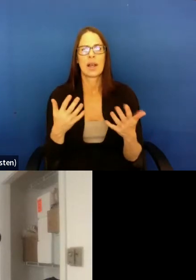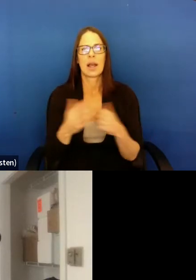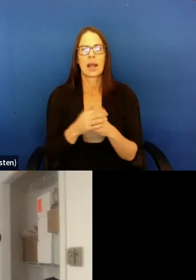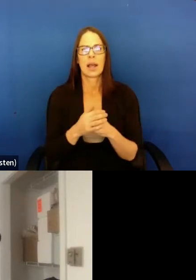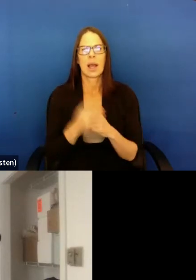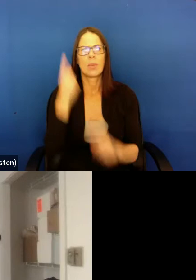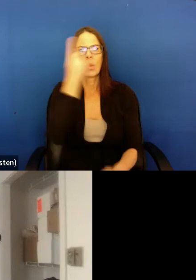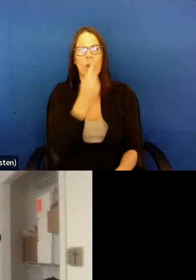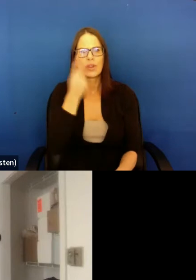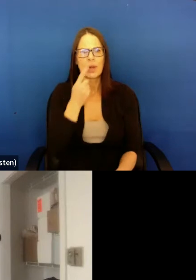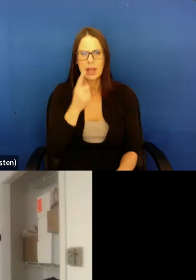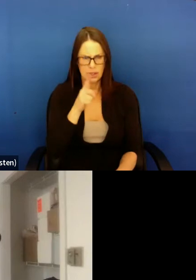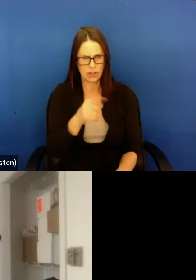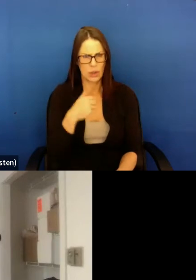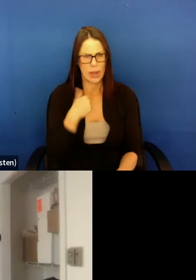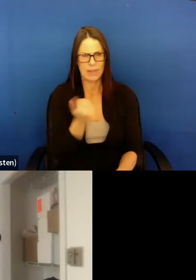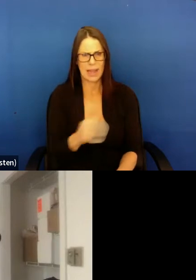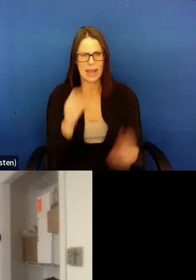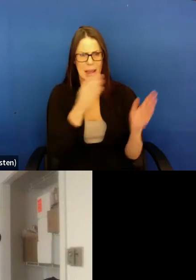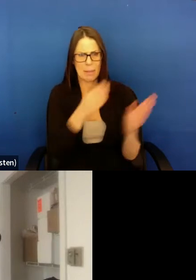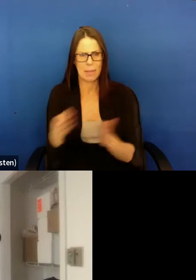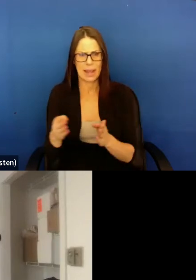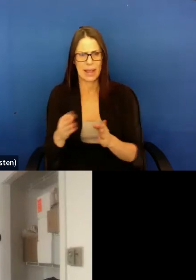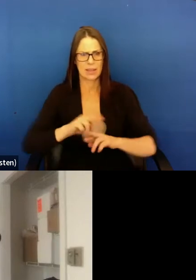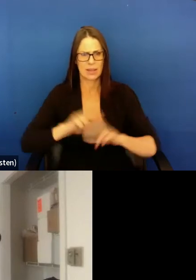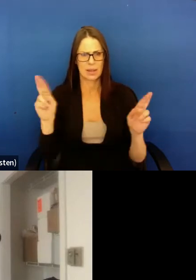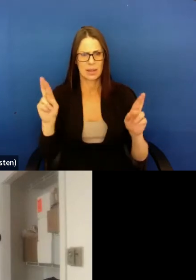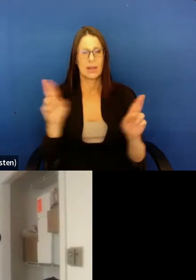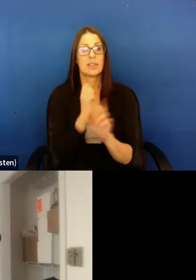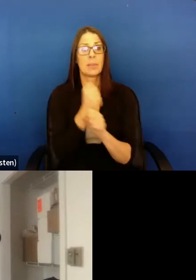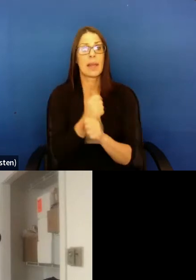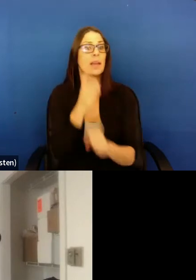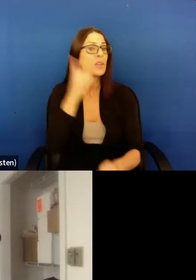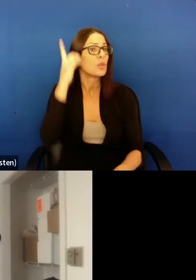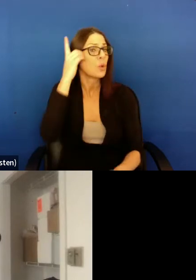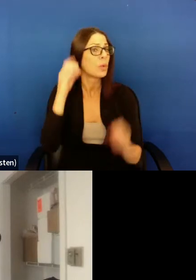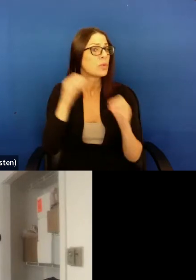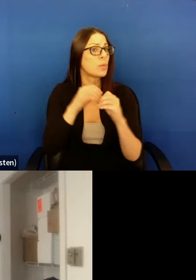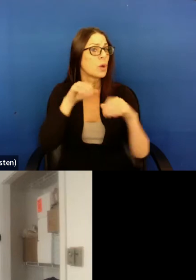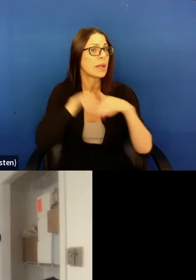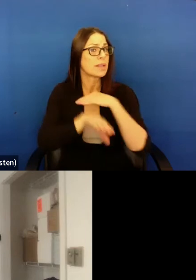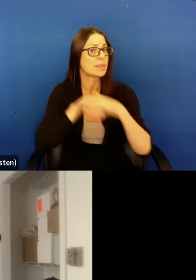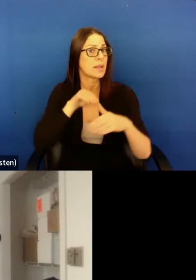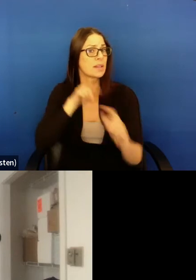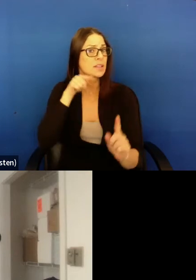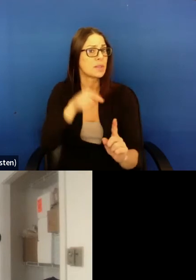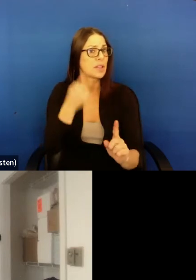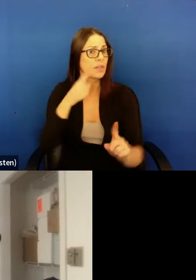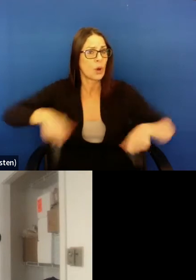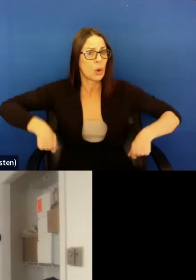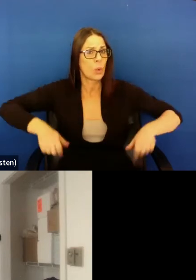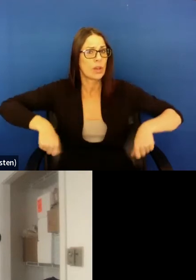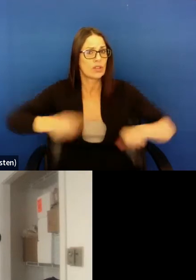are there any plans in place to make the dorms more accessible for specifically wheelchair users?